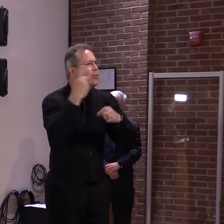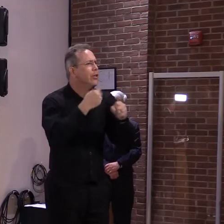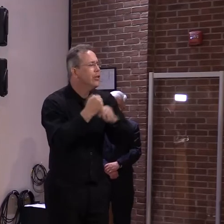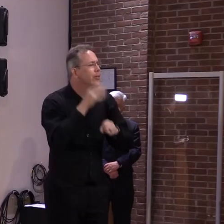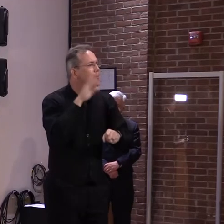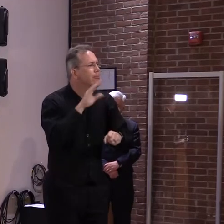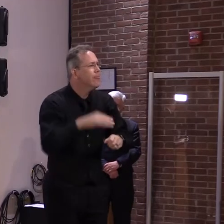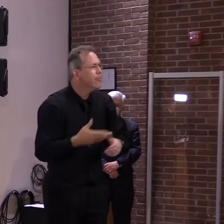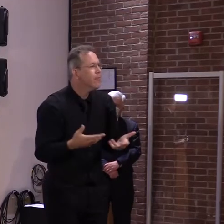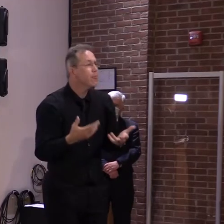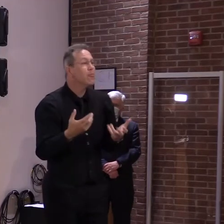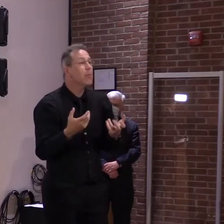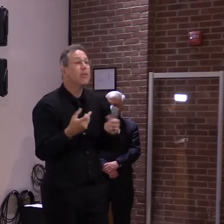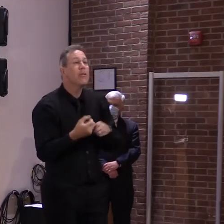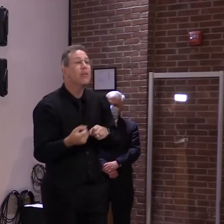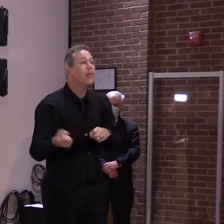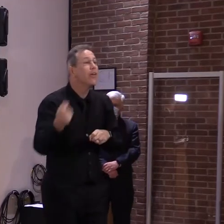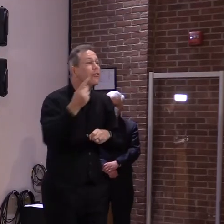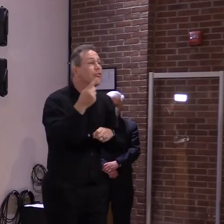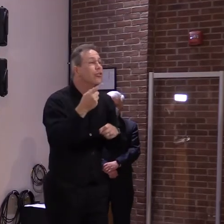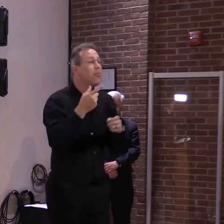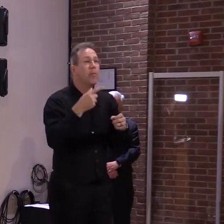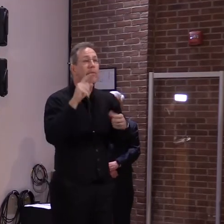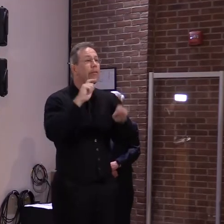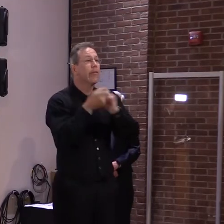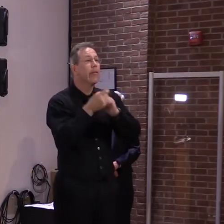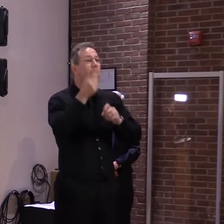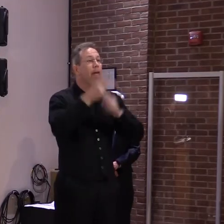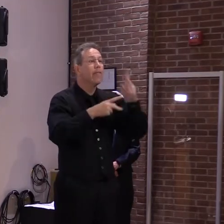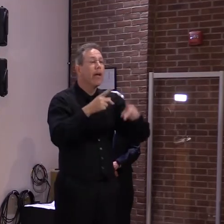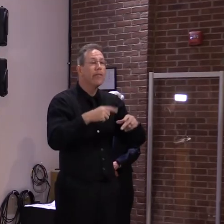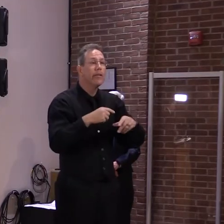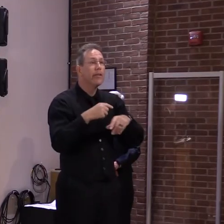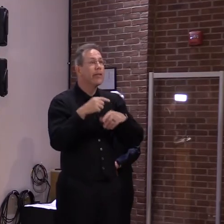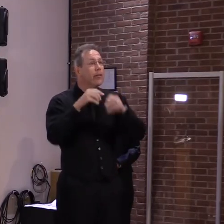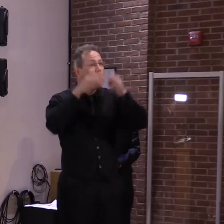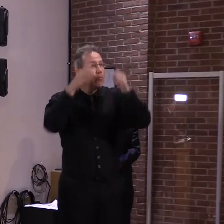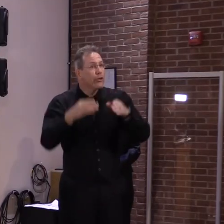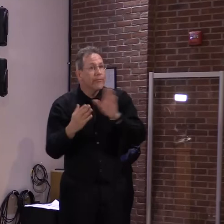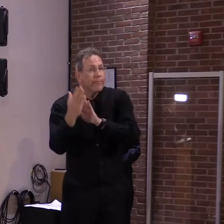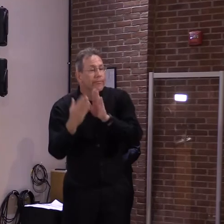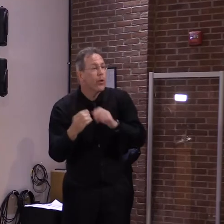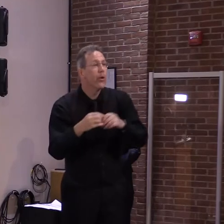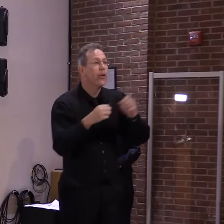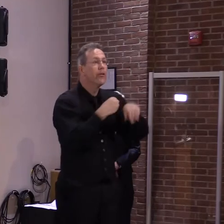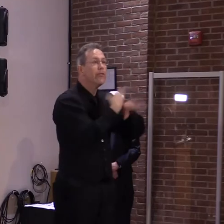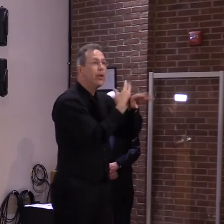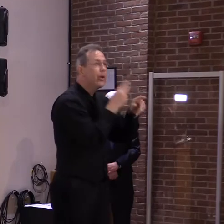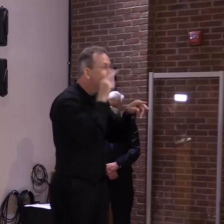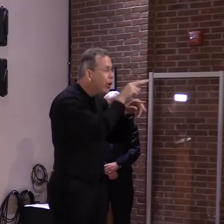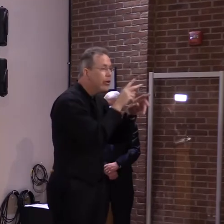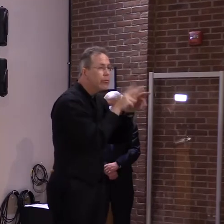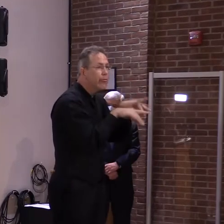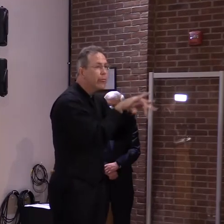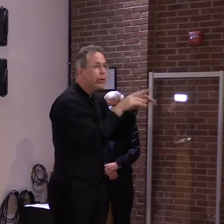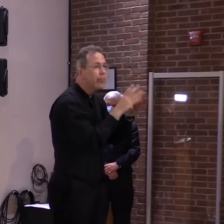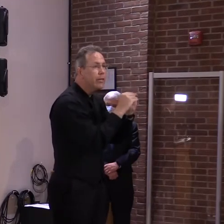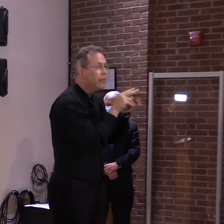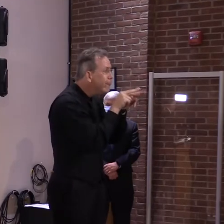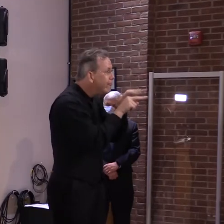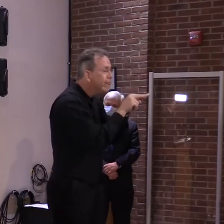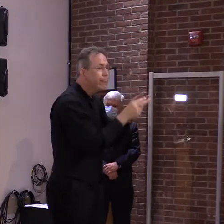what we're seeing today. I think that it's good to have some of the proceedings, all of the